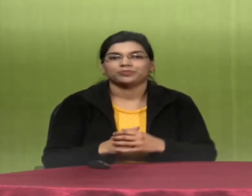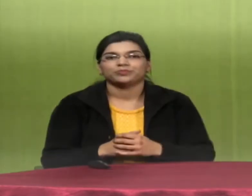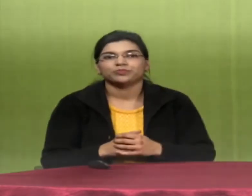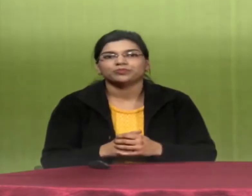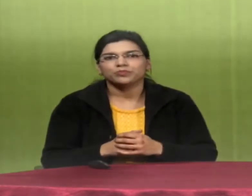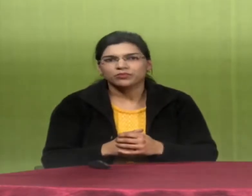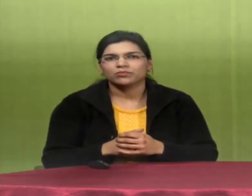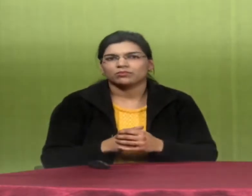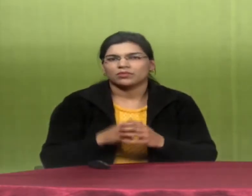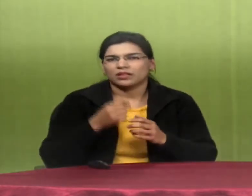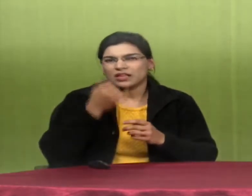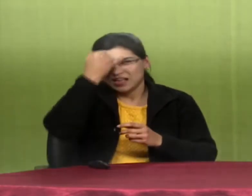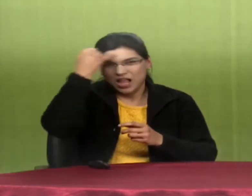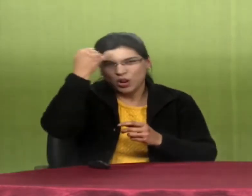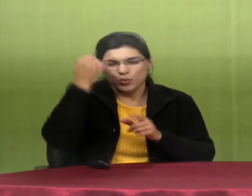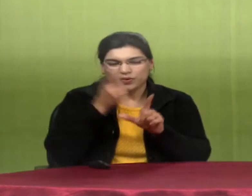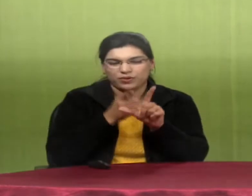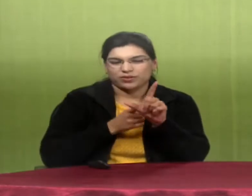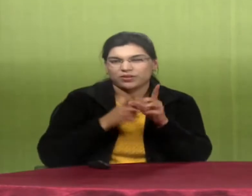word is yellow,